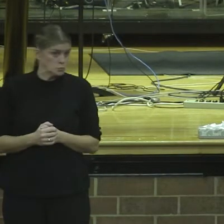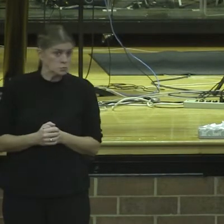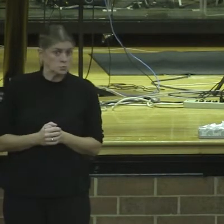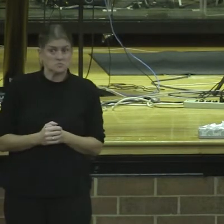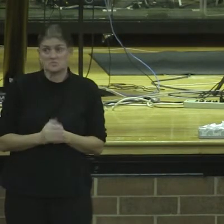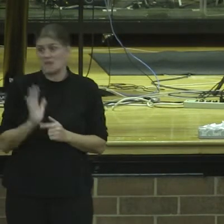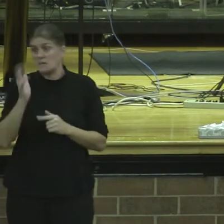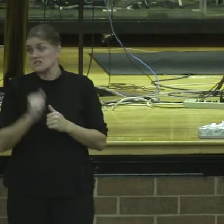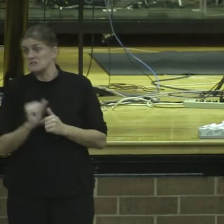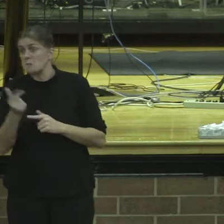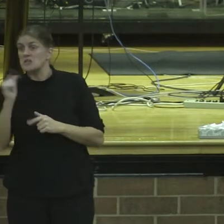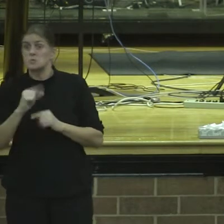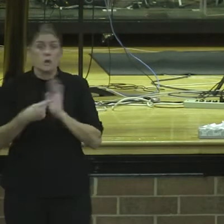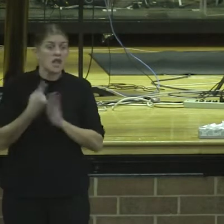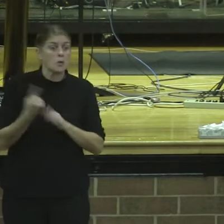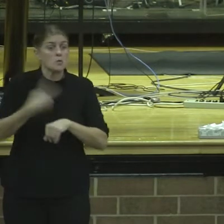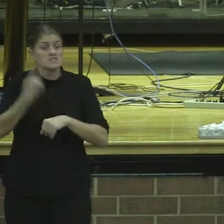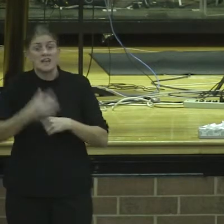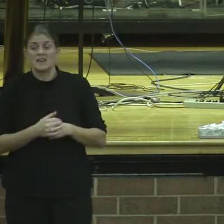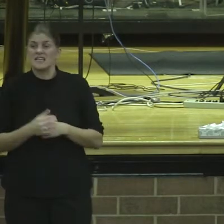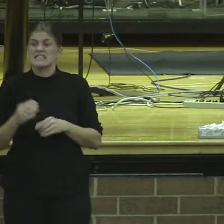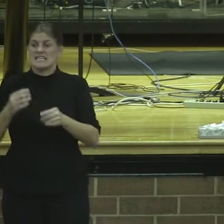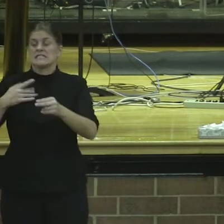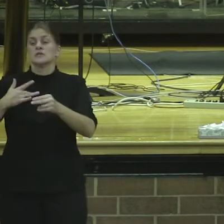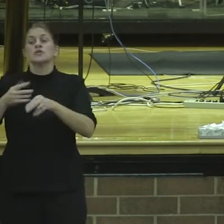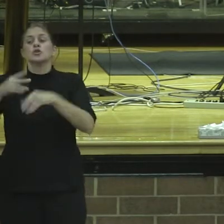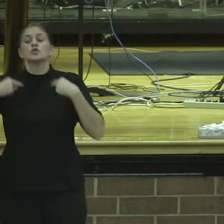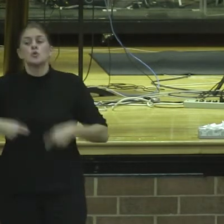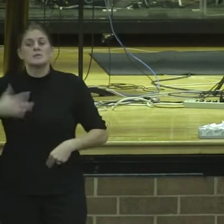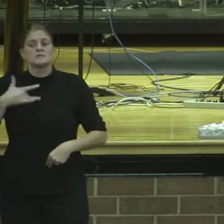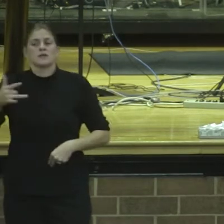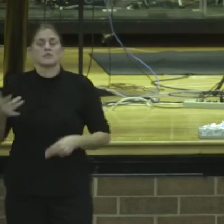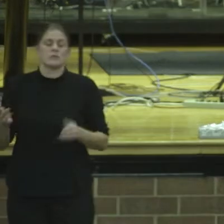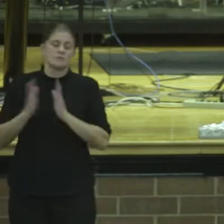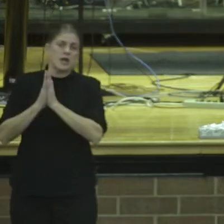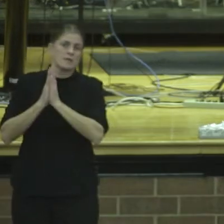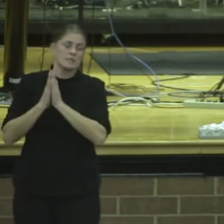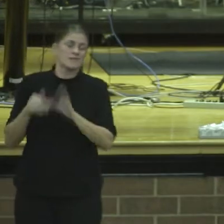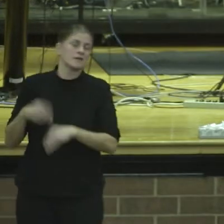I typically would say it's in our nature to give up on prayer before it's fitting